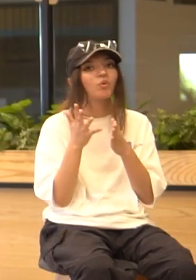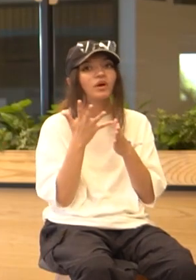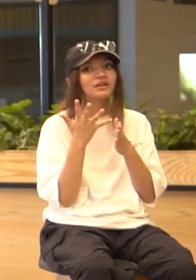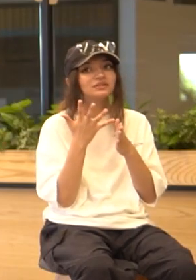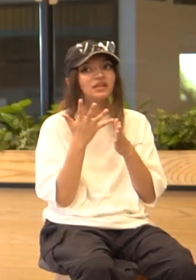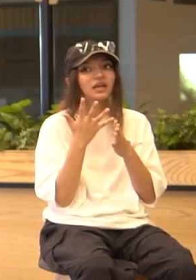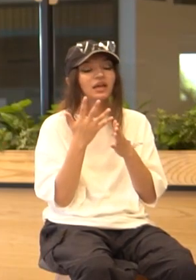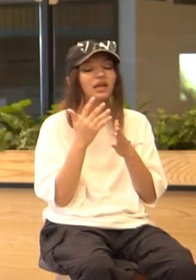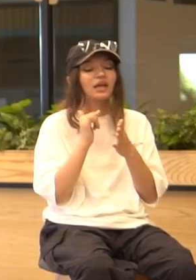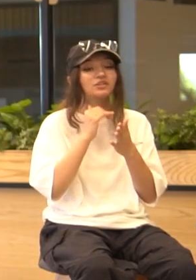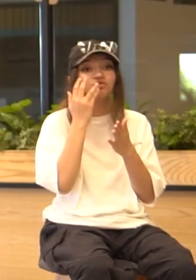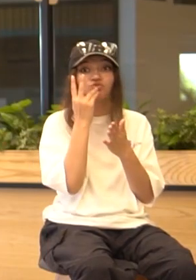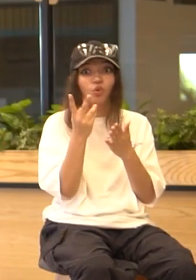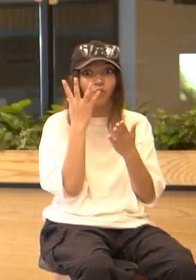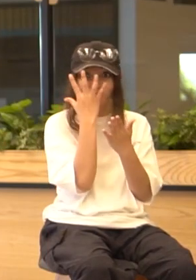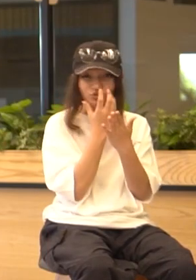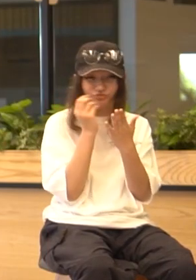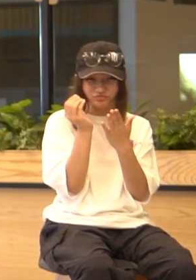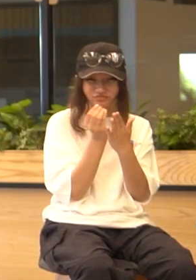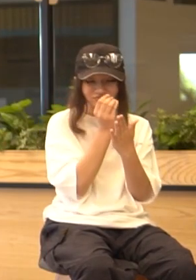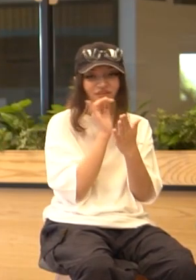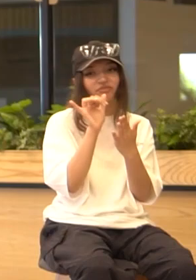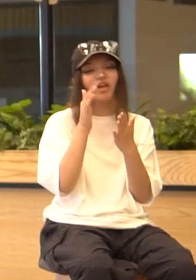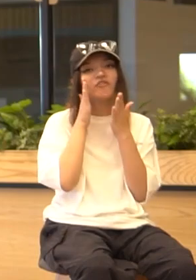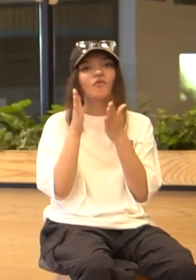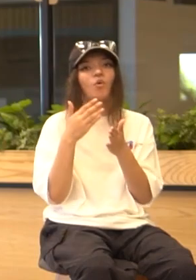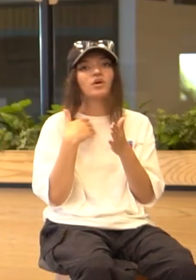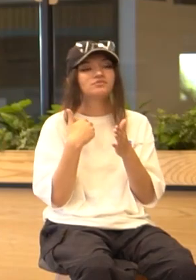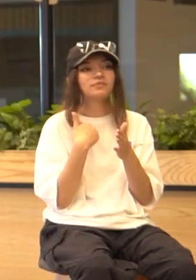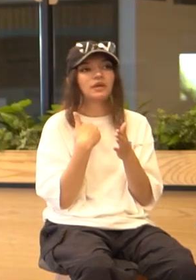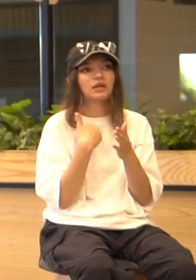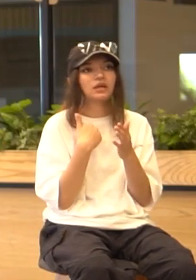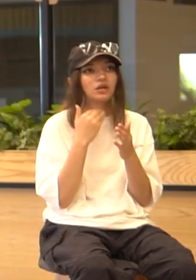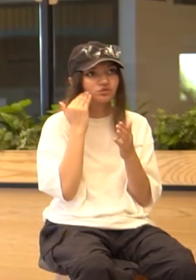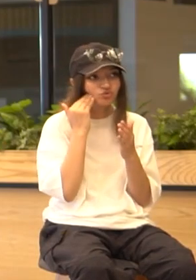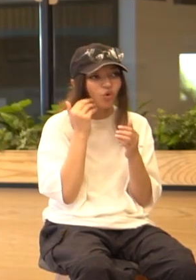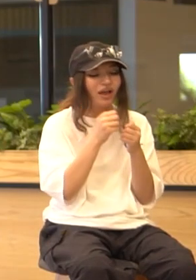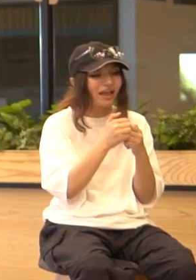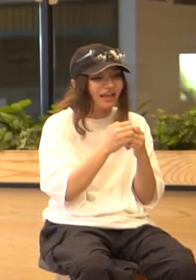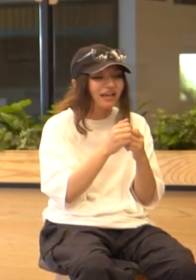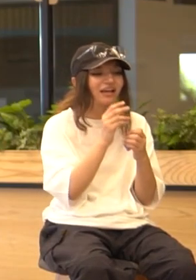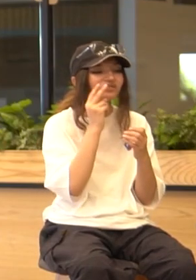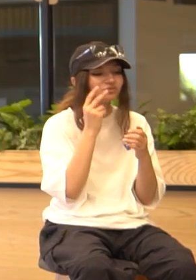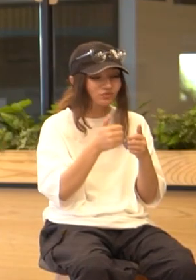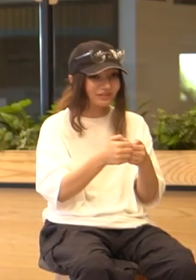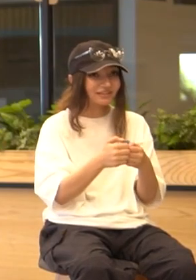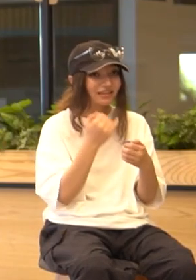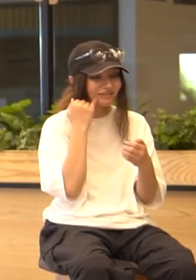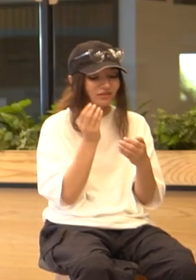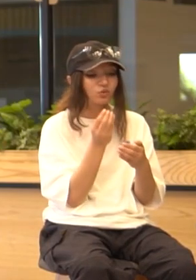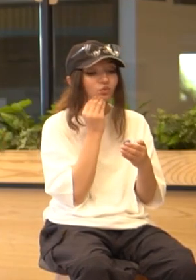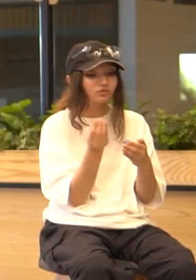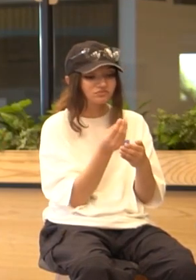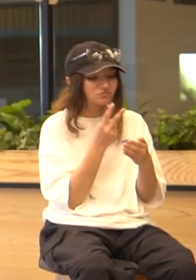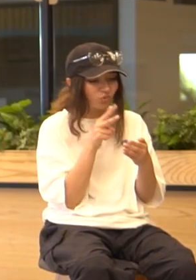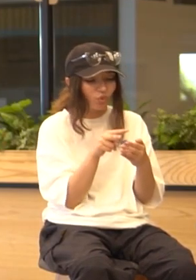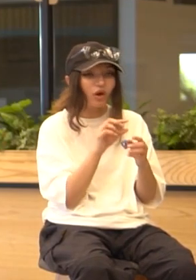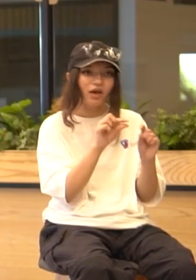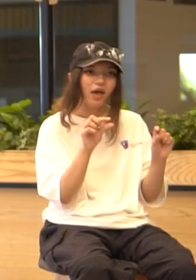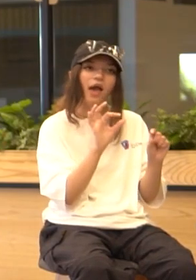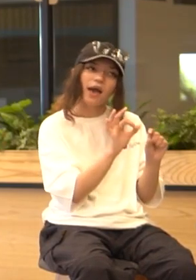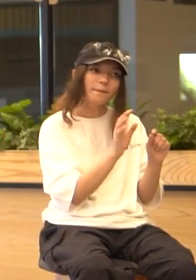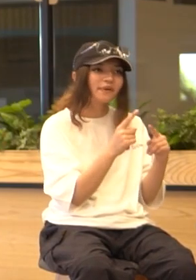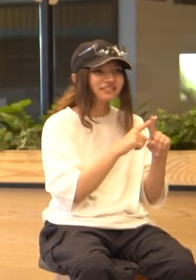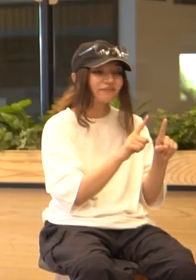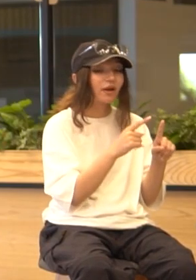like expand to that side where I can really identify the issues that users run into when they